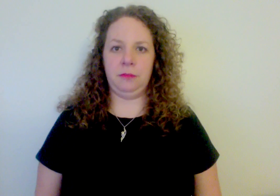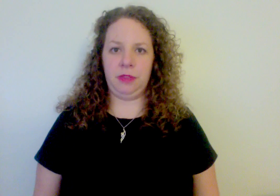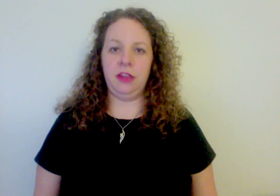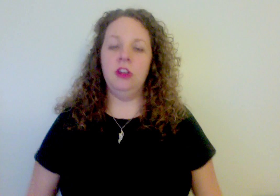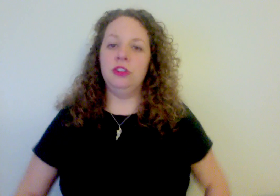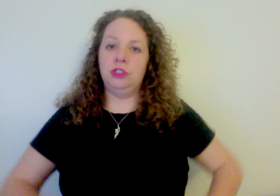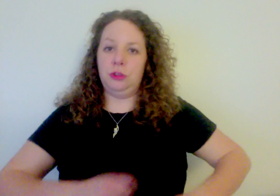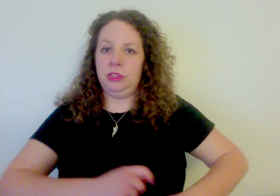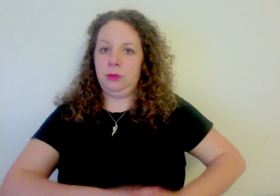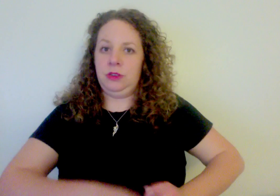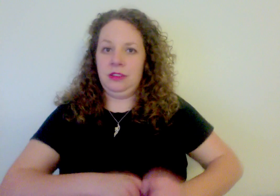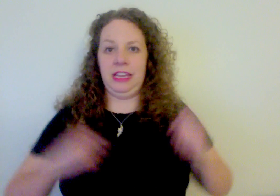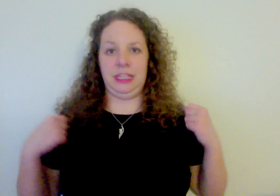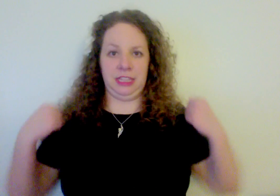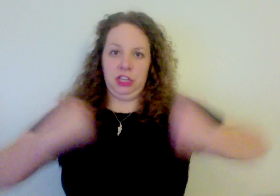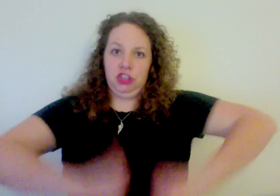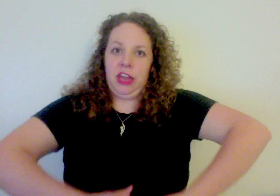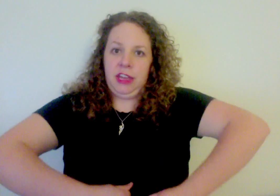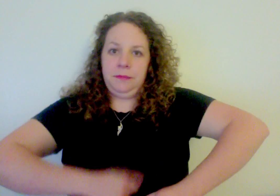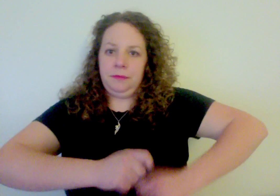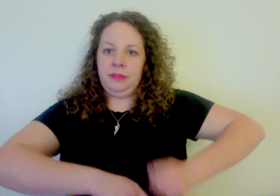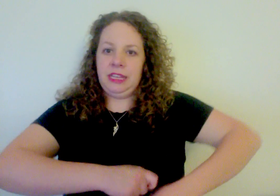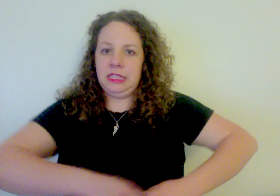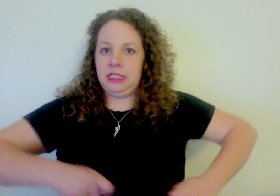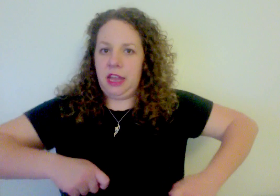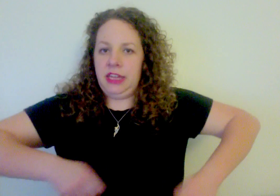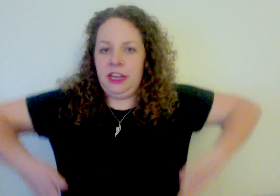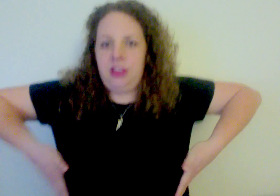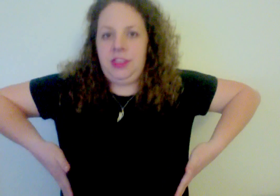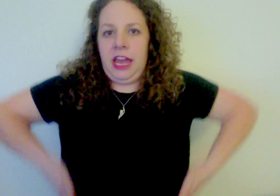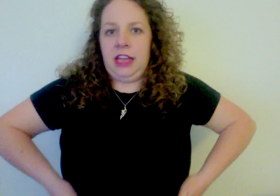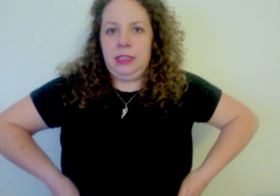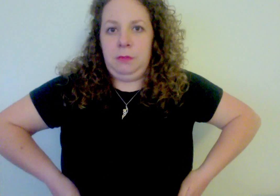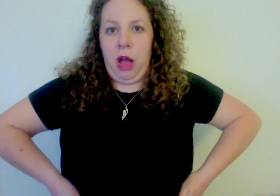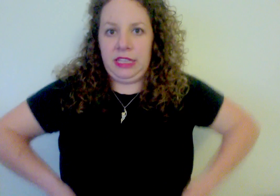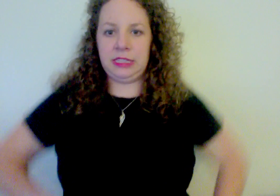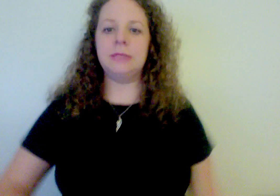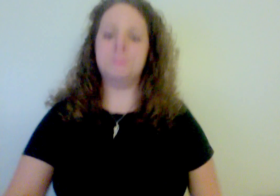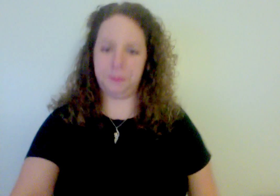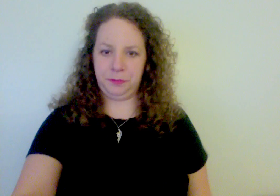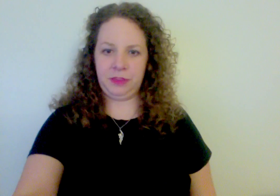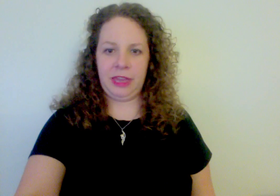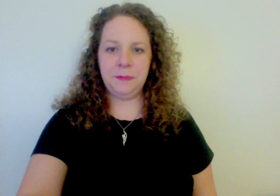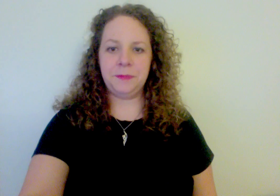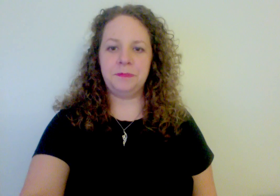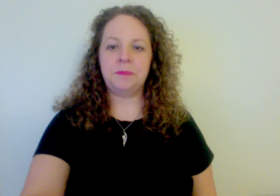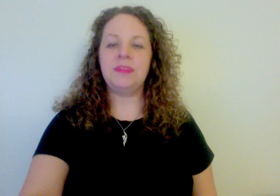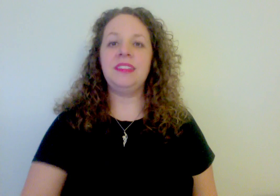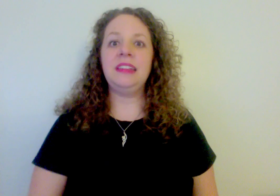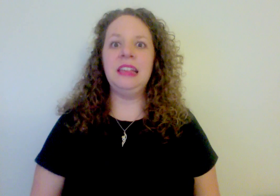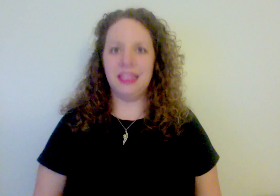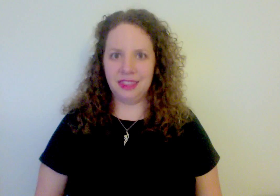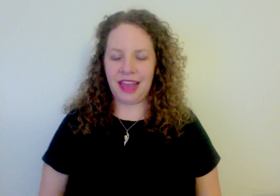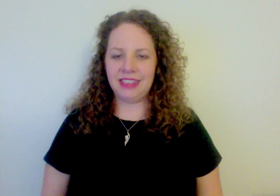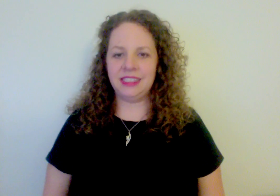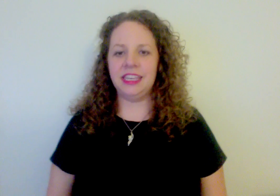okay? So this one, it's a jacket, it's tied here, and then it has pockets, okay? Lastly,